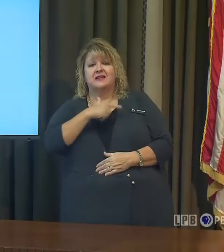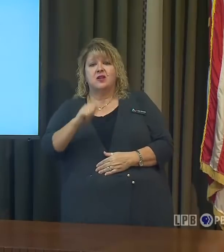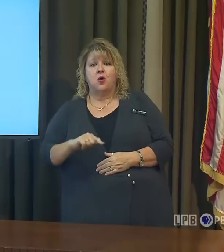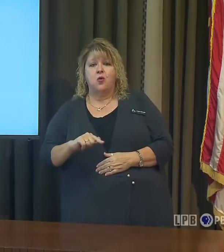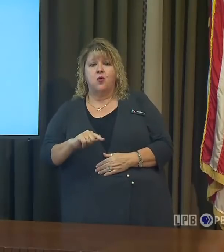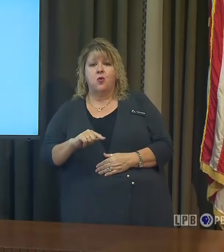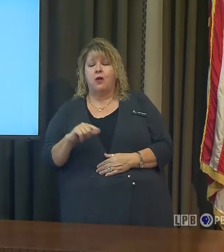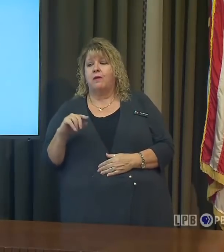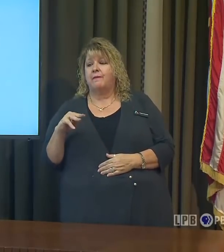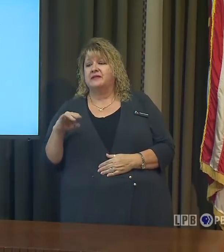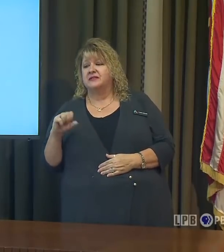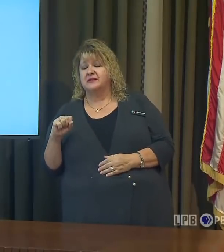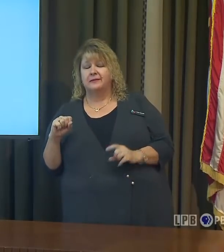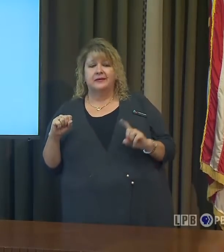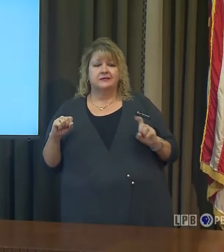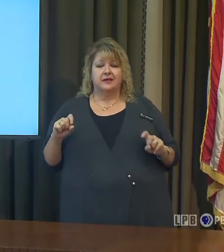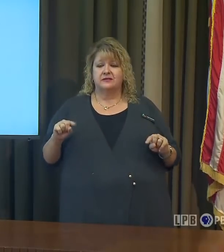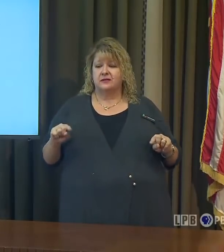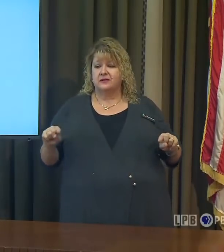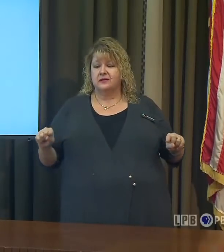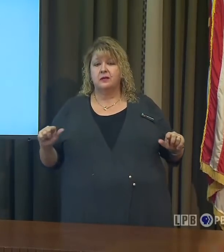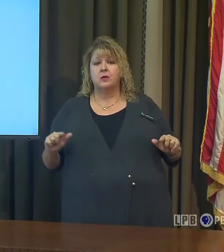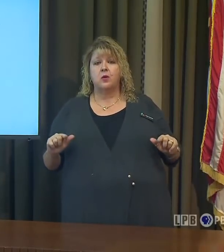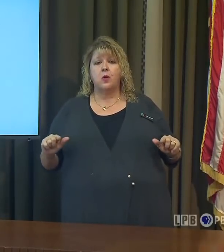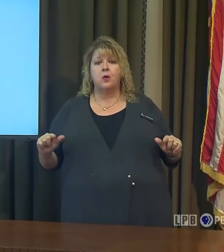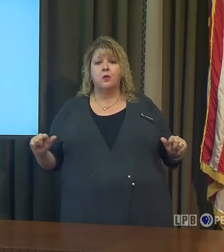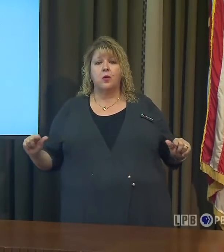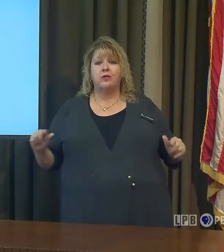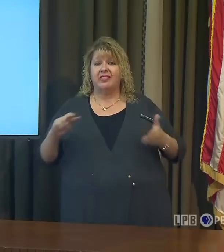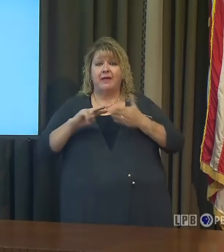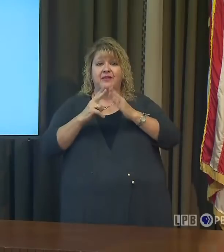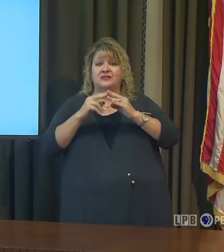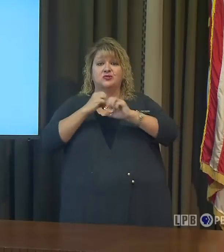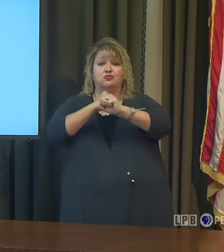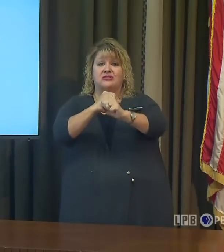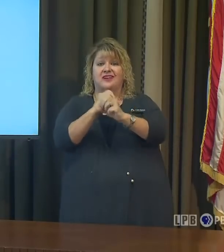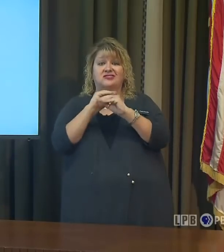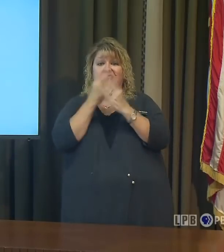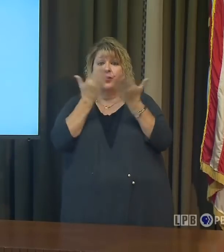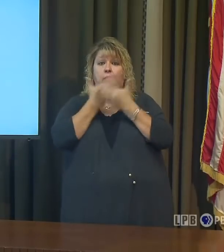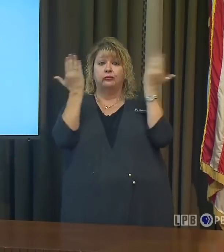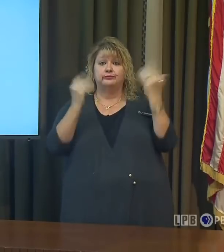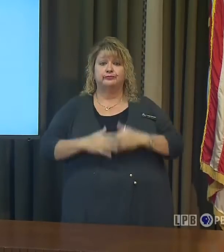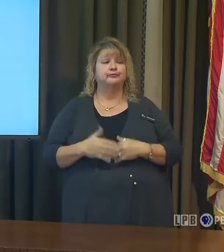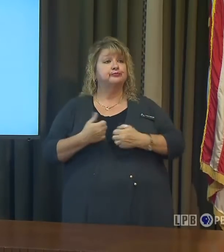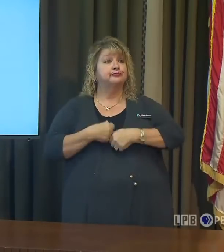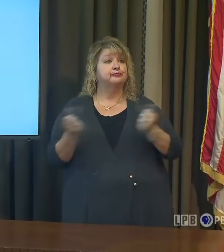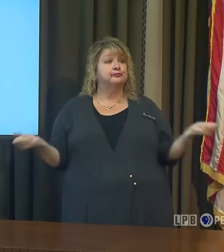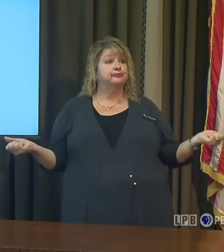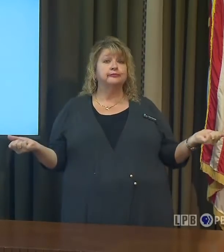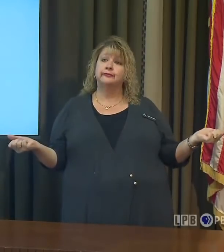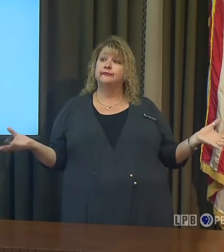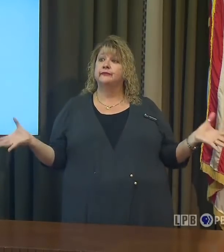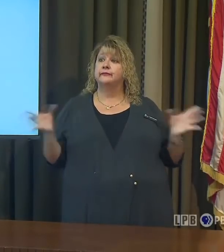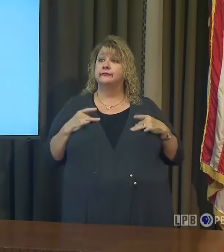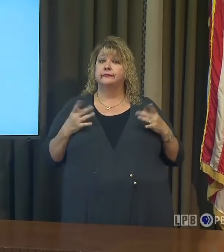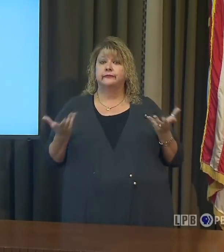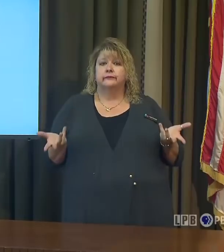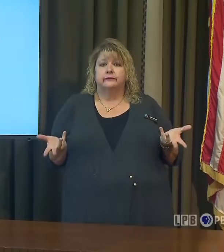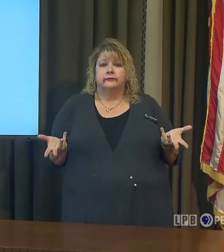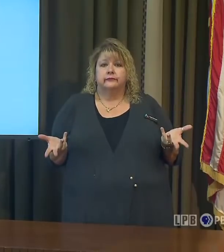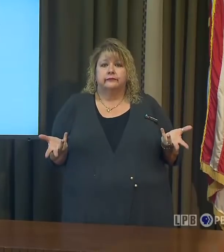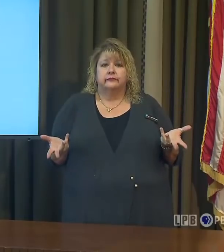states. That means we are not protected. We are not protected against what Delta is bringing right now